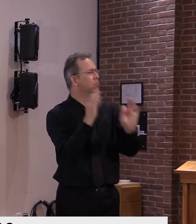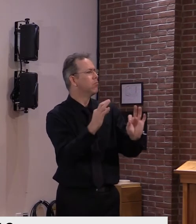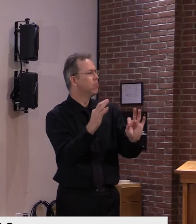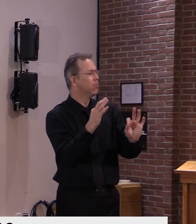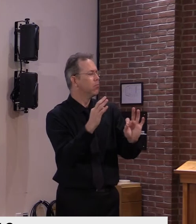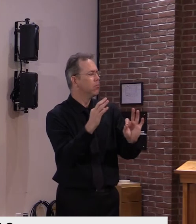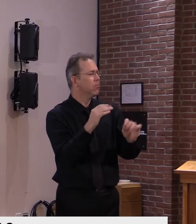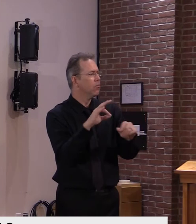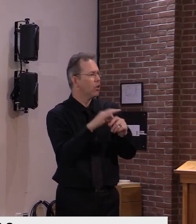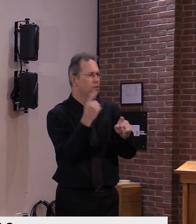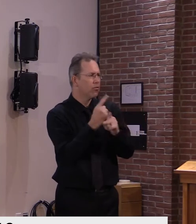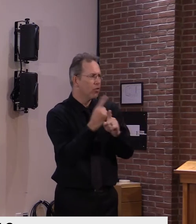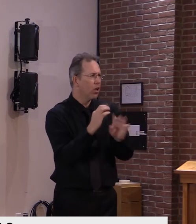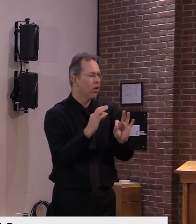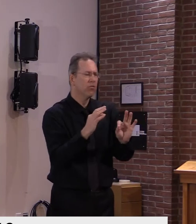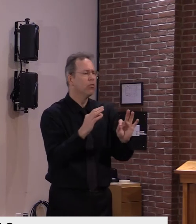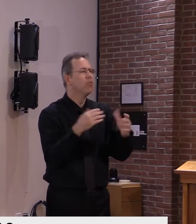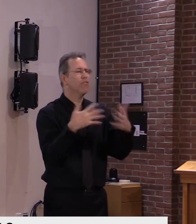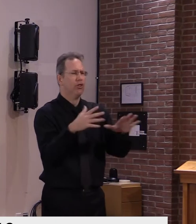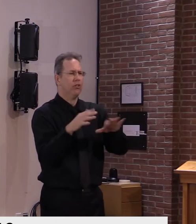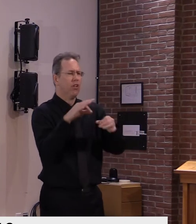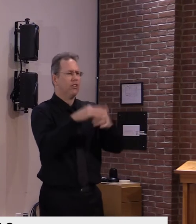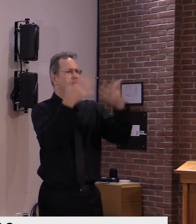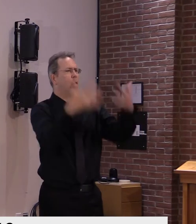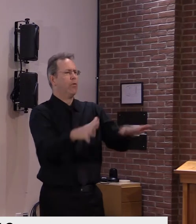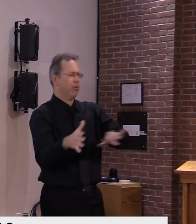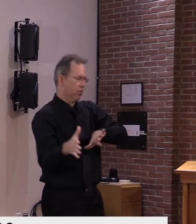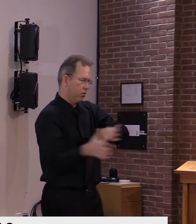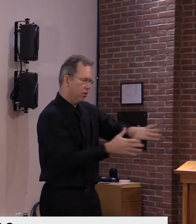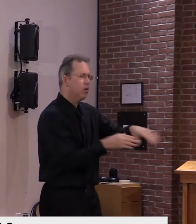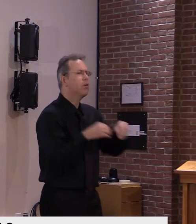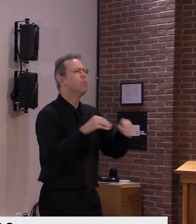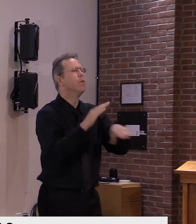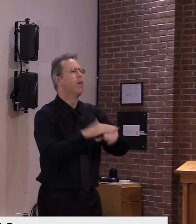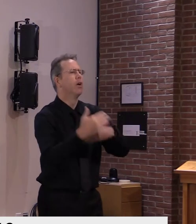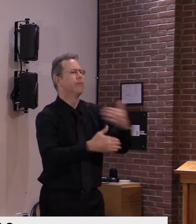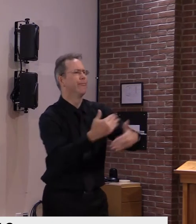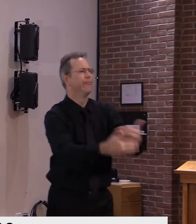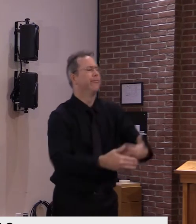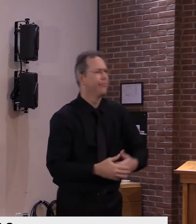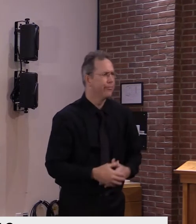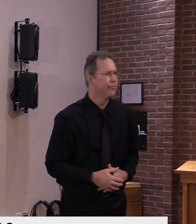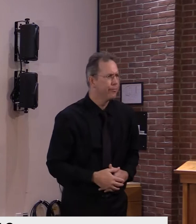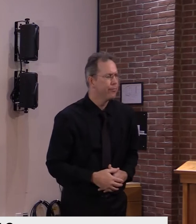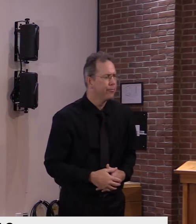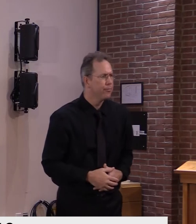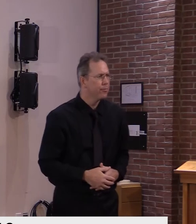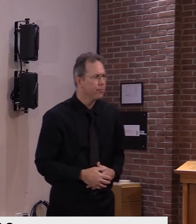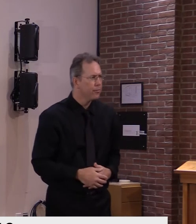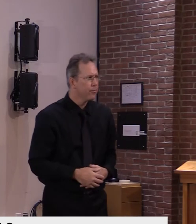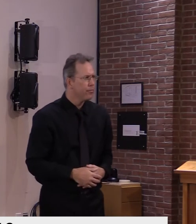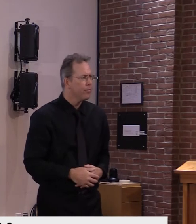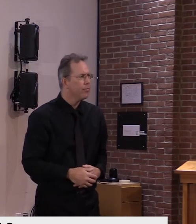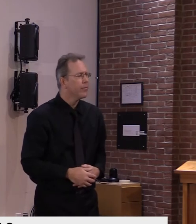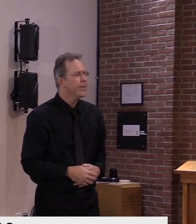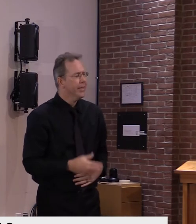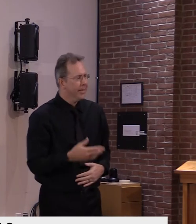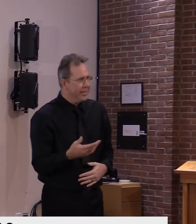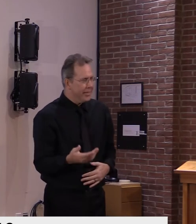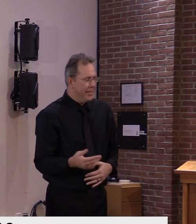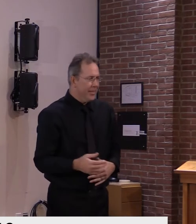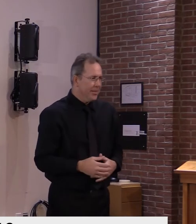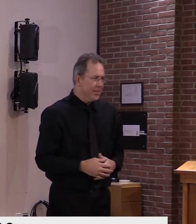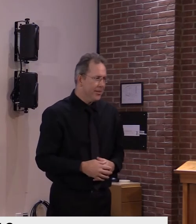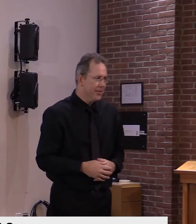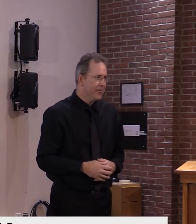sign. Again, I think if you went back maybe 2 weeks ago, that number was higher, so the percentage is moving in the